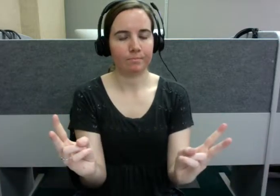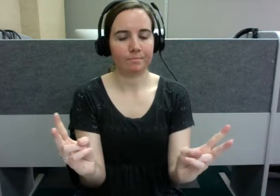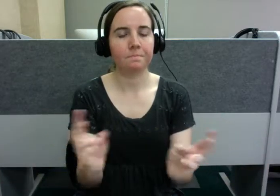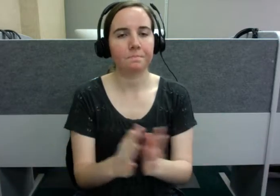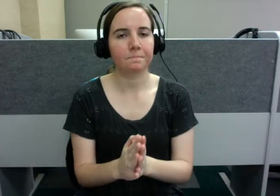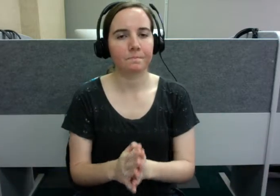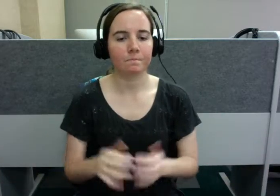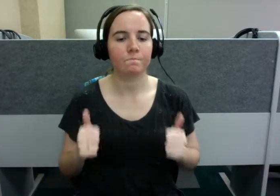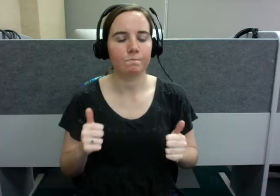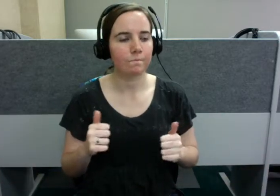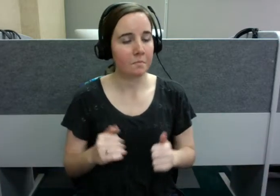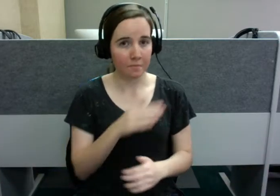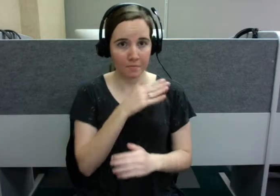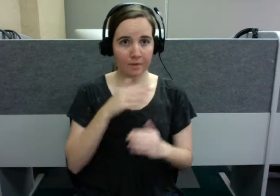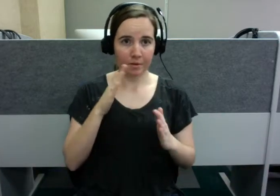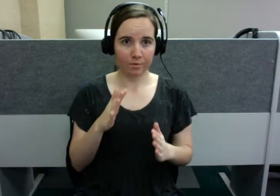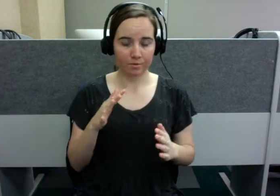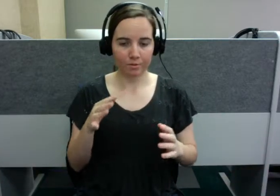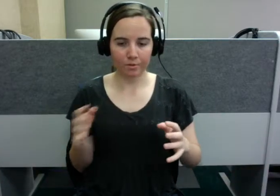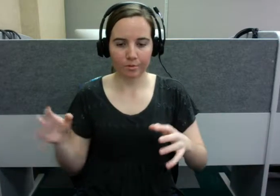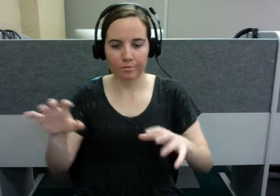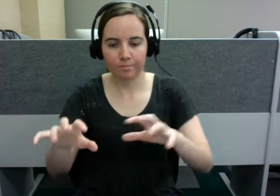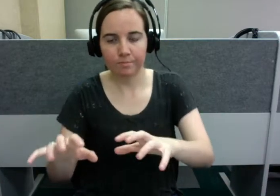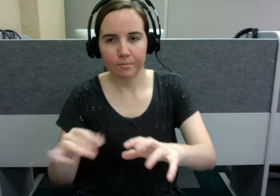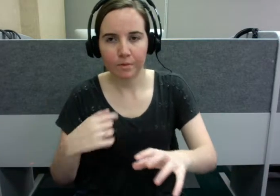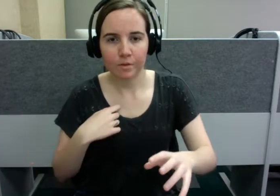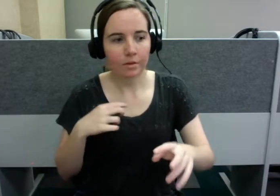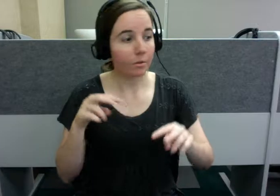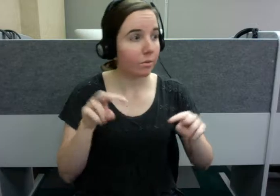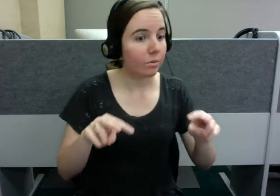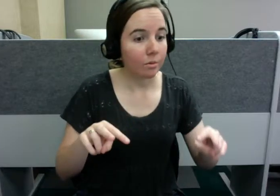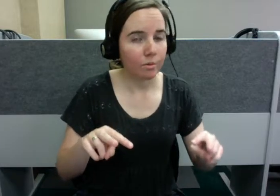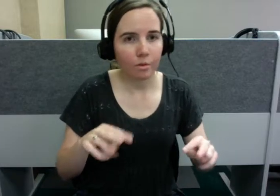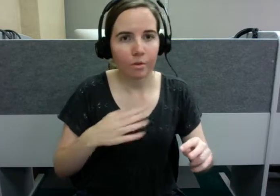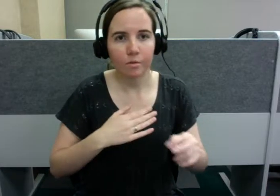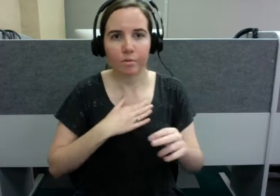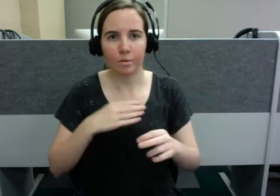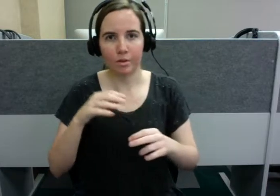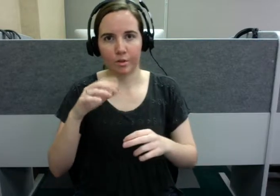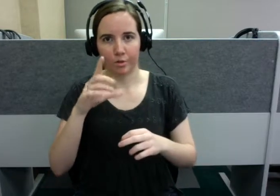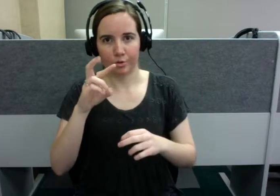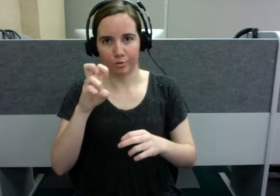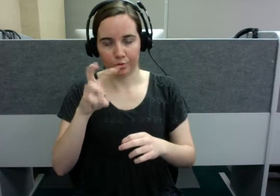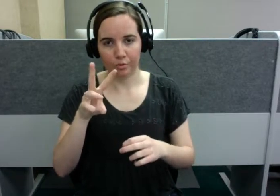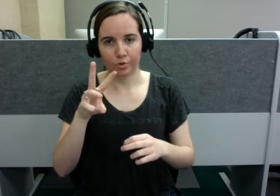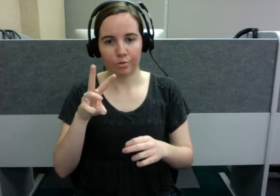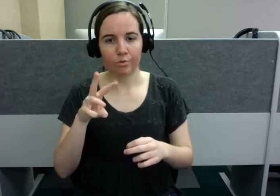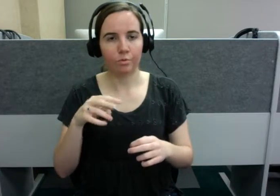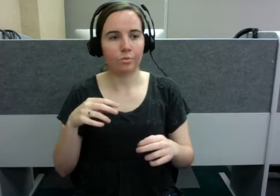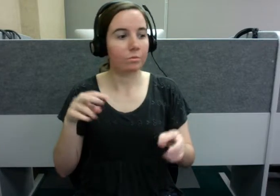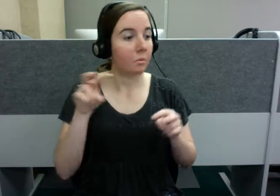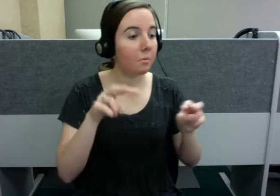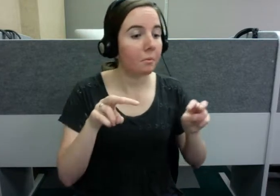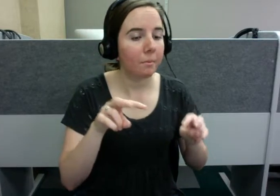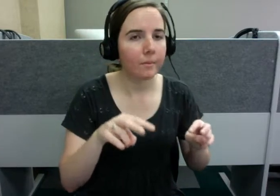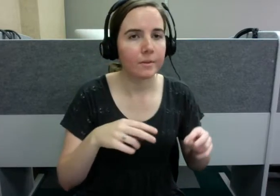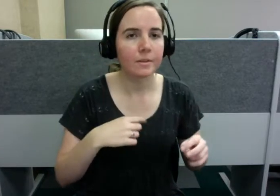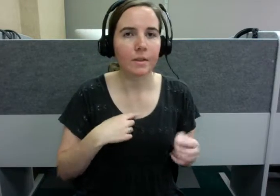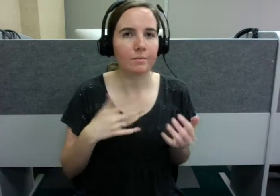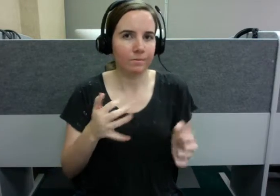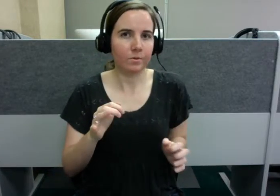great. Albert goes in. I follow Albert, the crew's around. I always watch the process done the first time before I try it. Being an